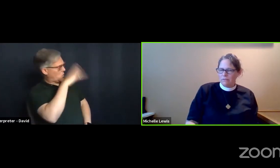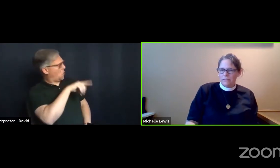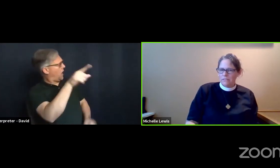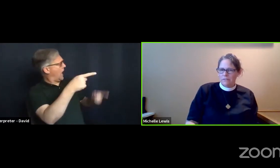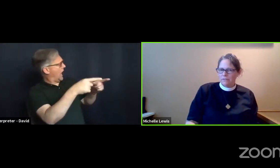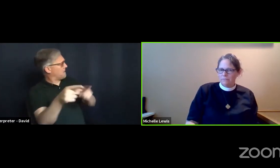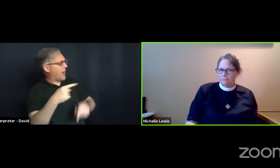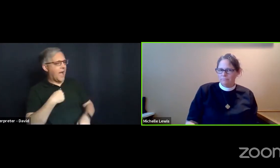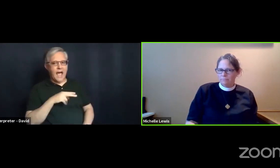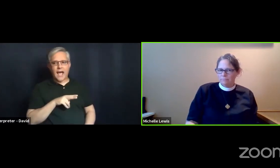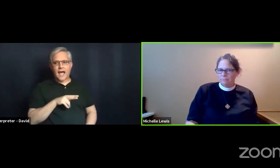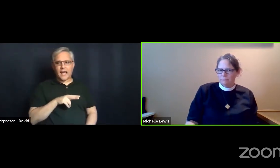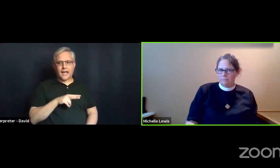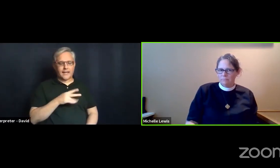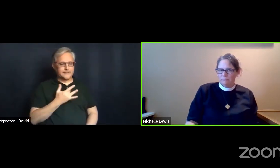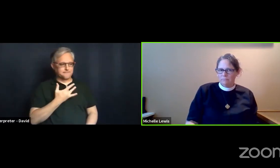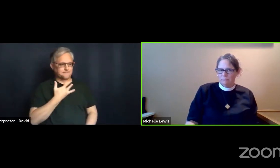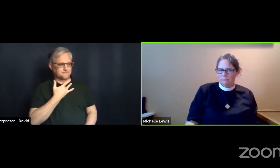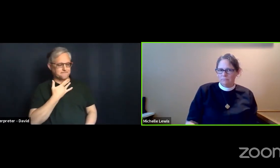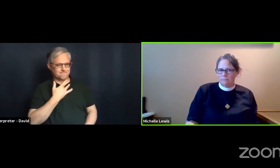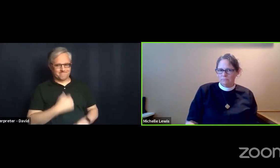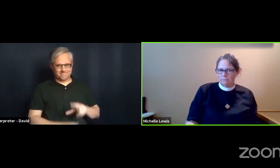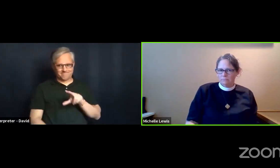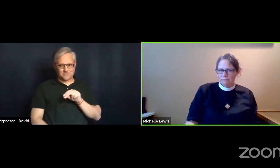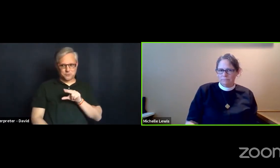"No, I didn't know."